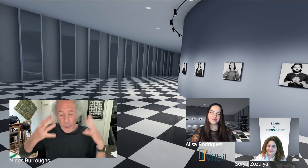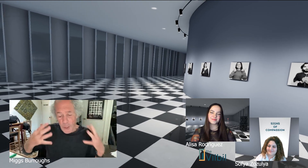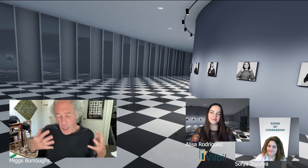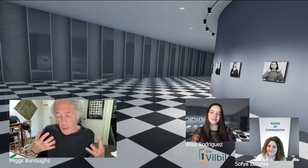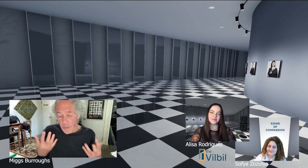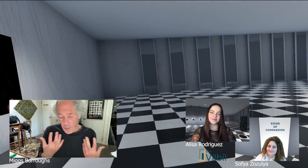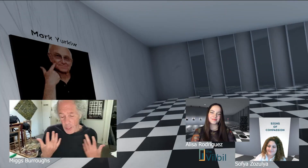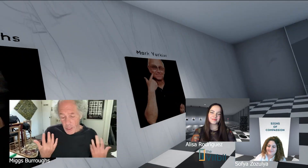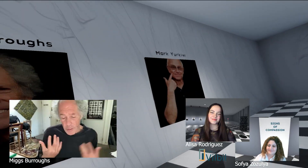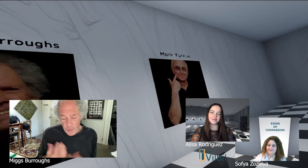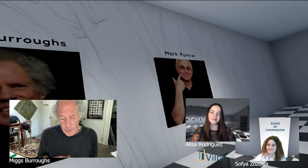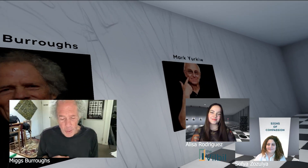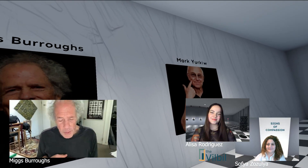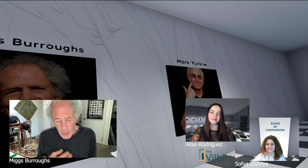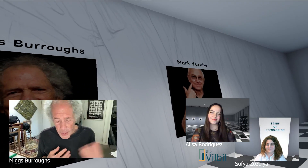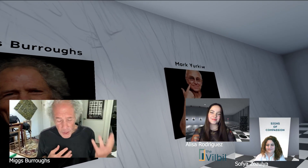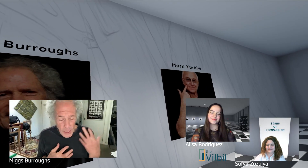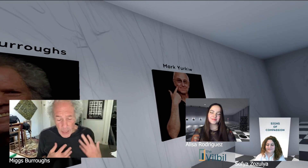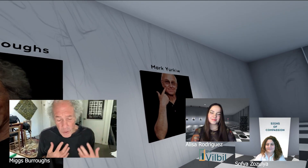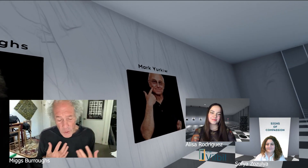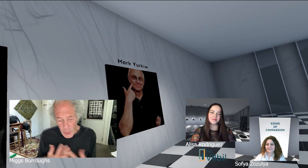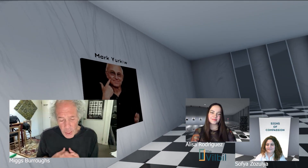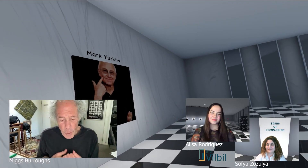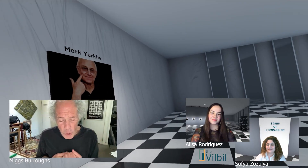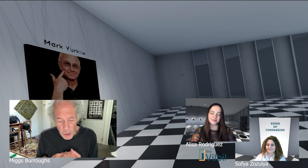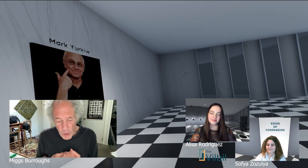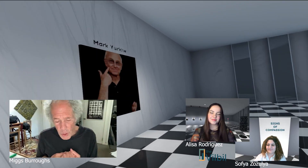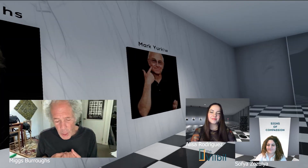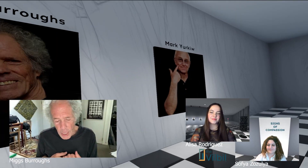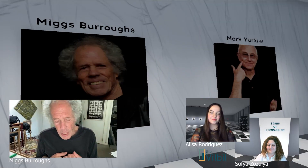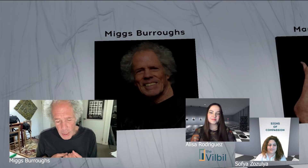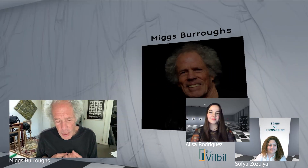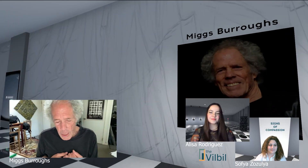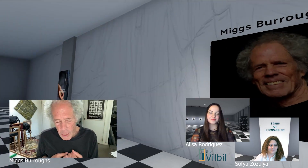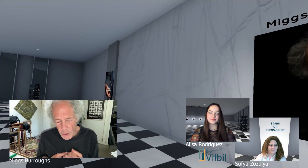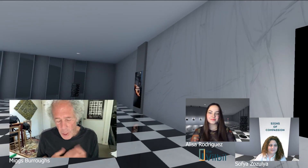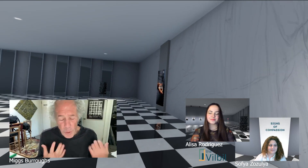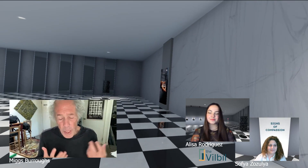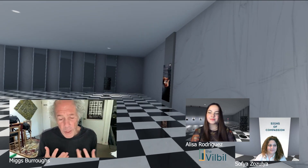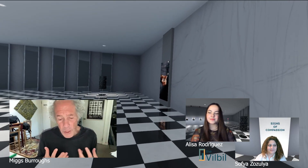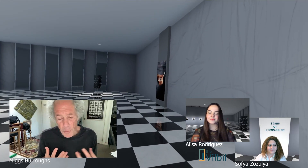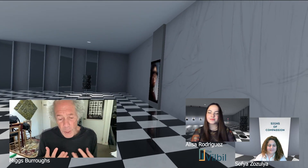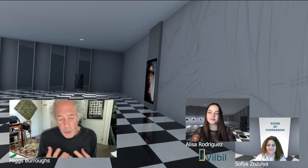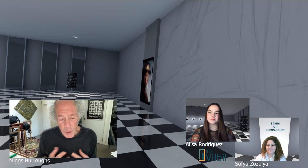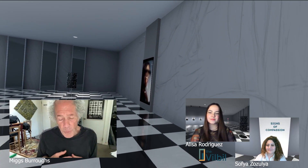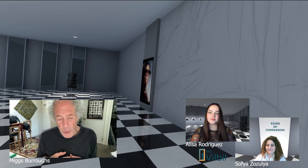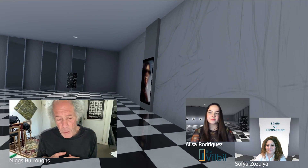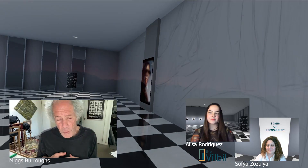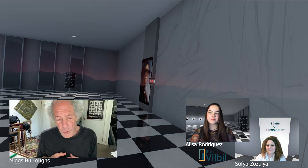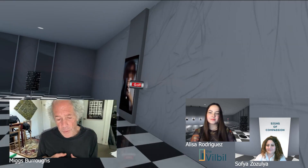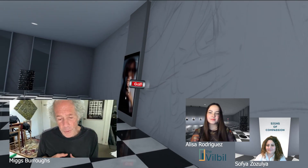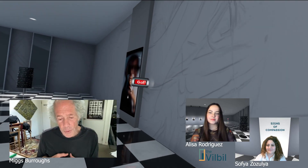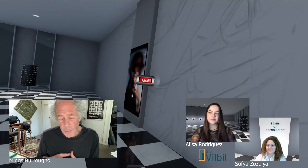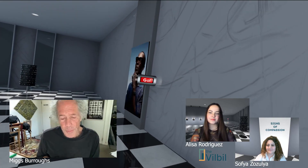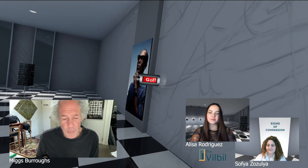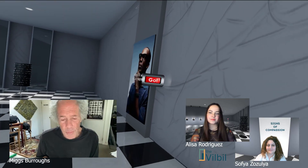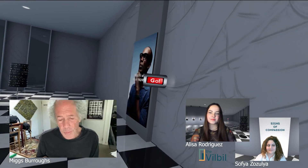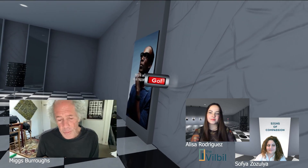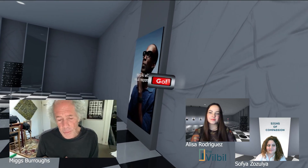receptor of sights and sounds and emotions, and try to process them into something useful for